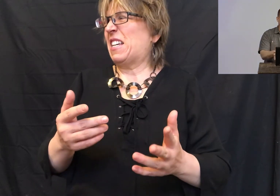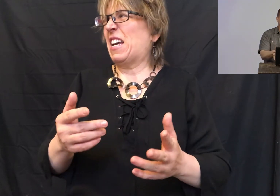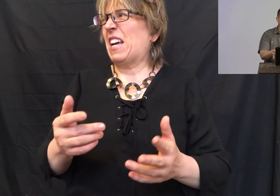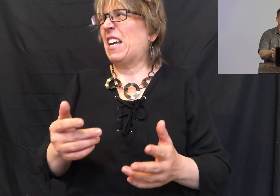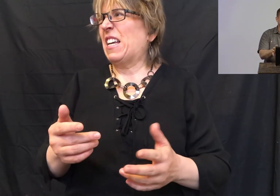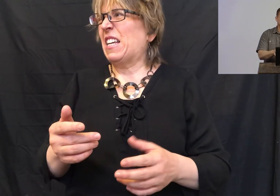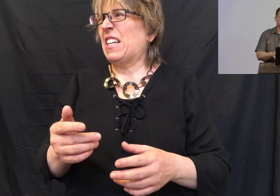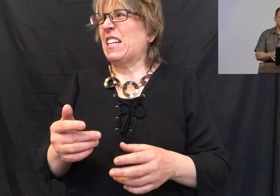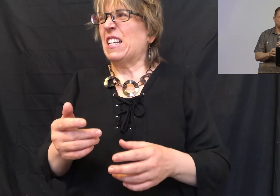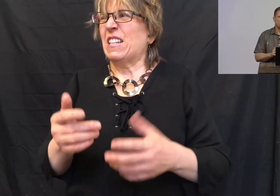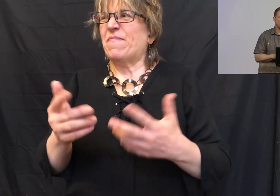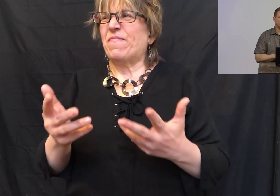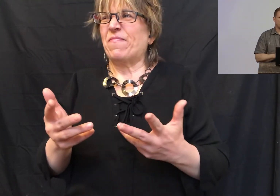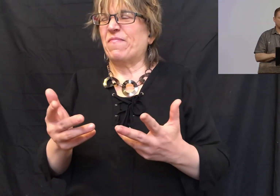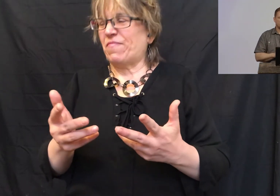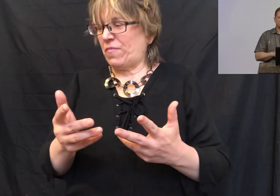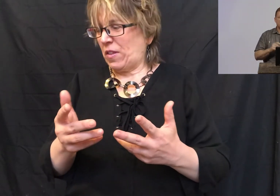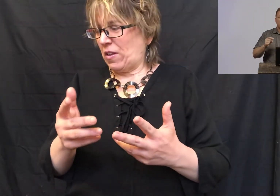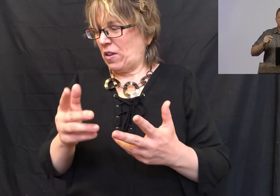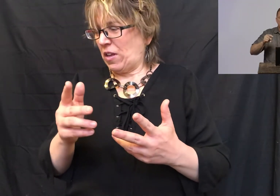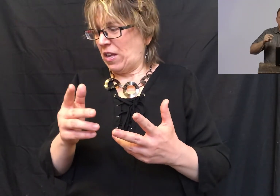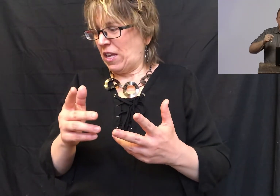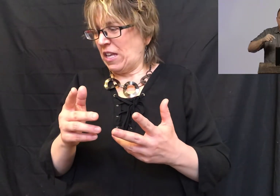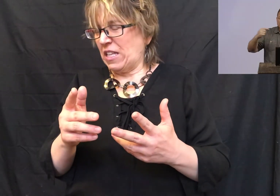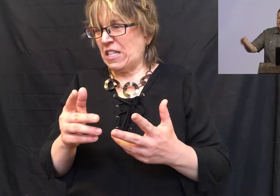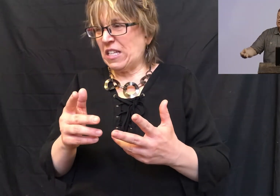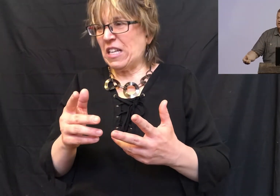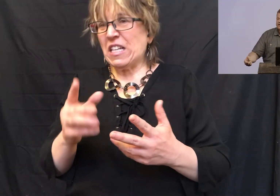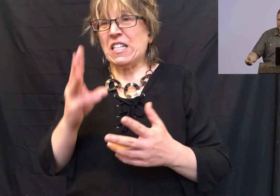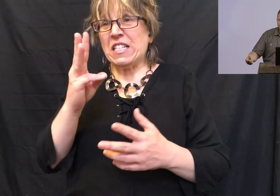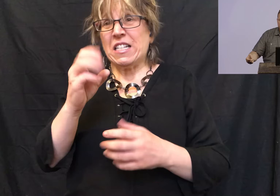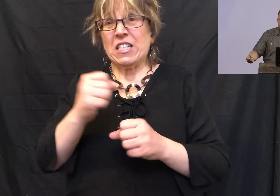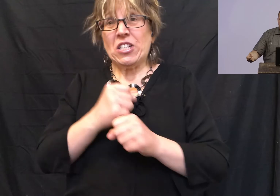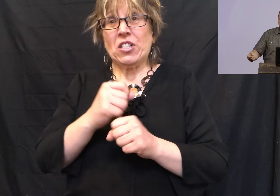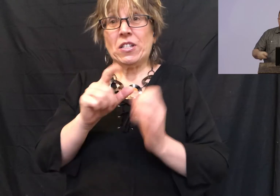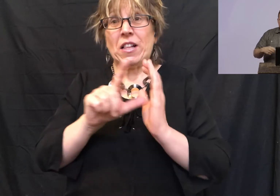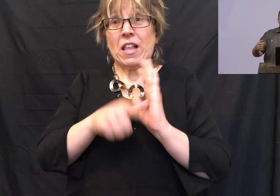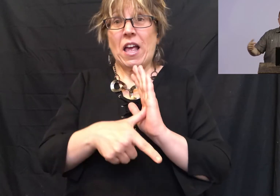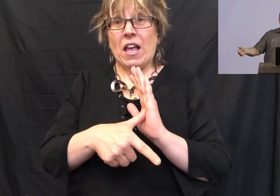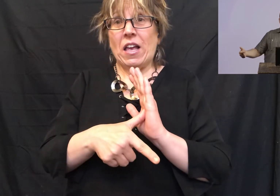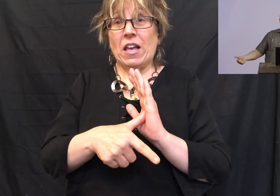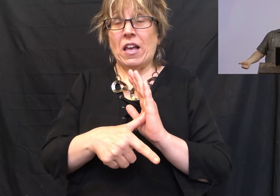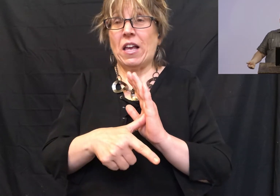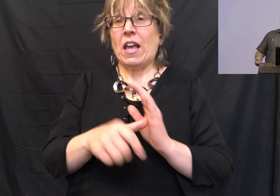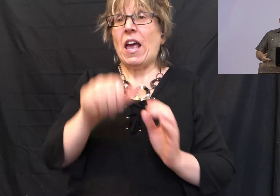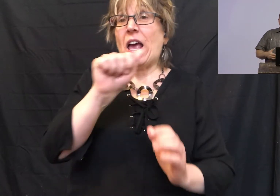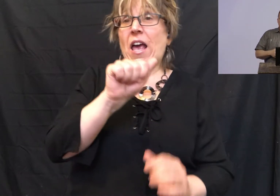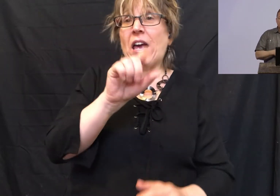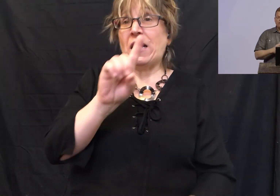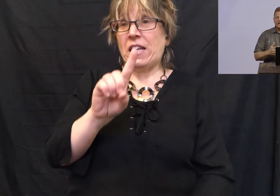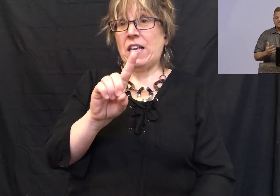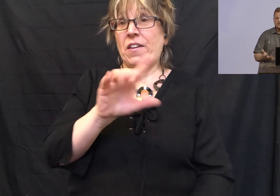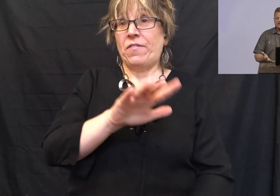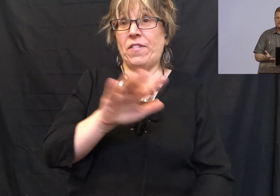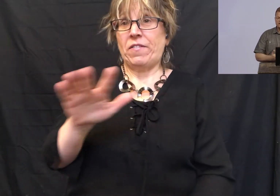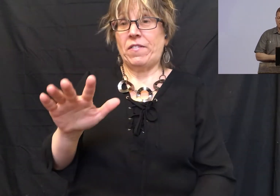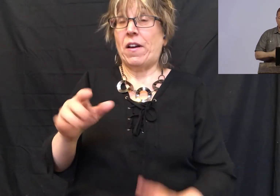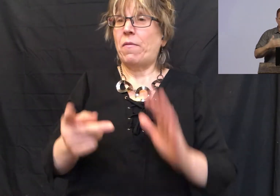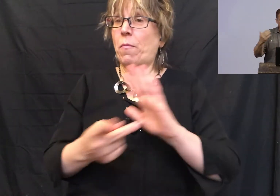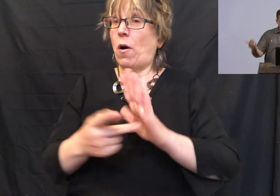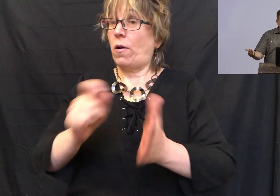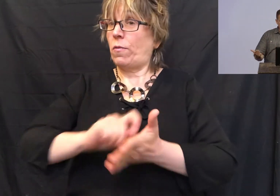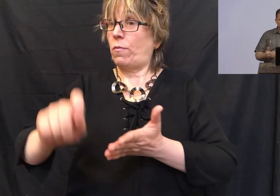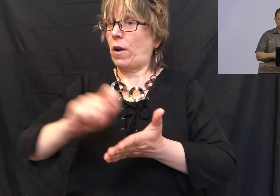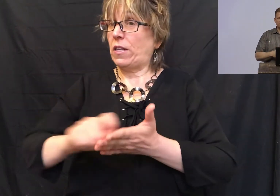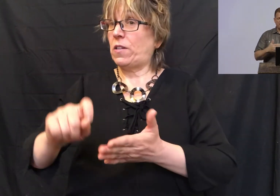any more into that, but let's just hold on to that for a second. Now, 6 years later, AD 55, he writes this